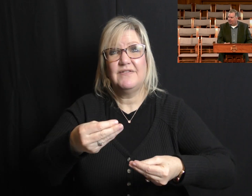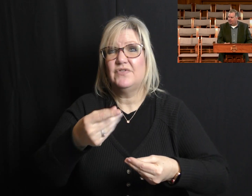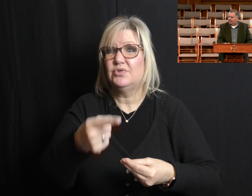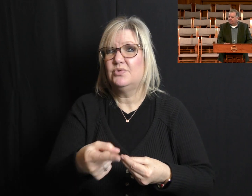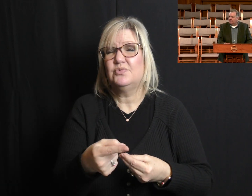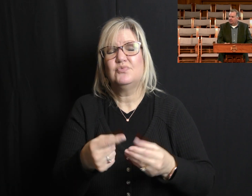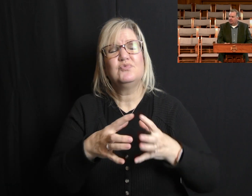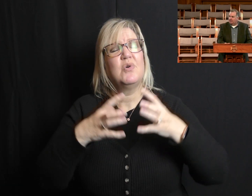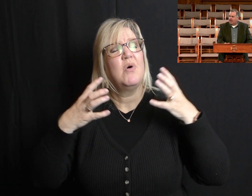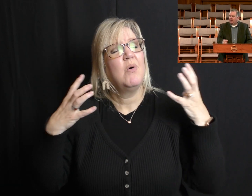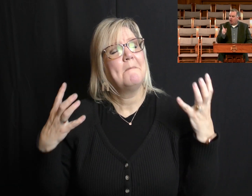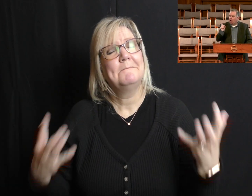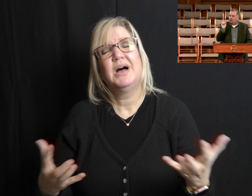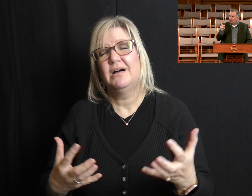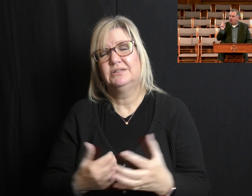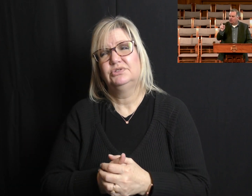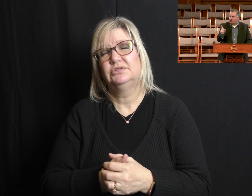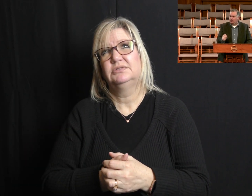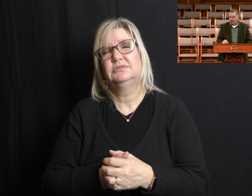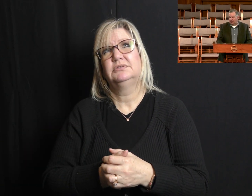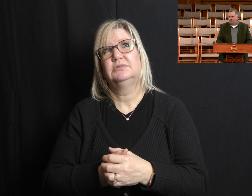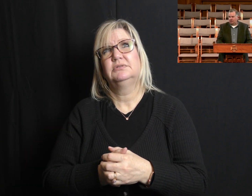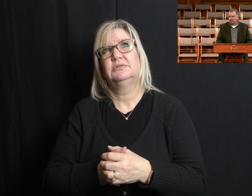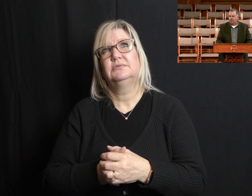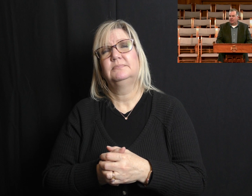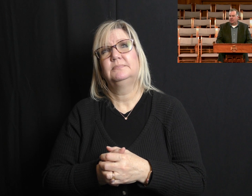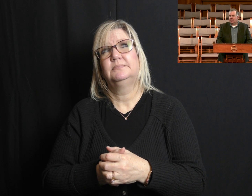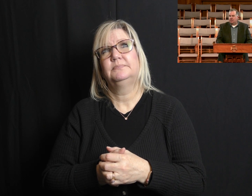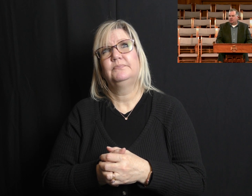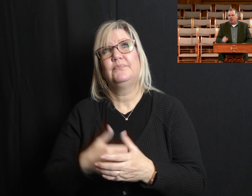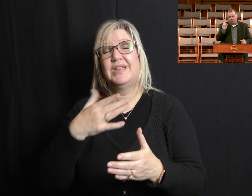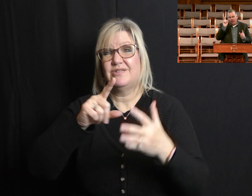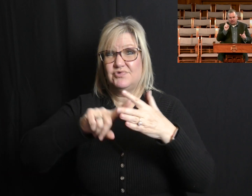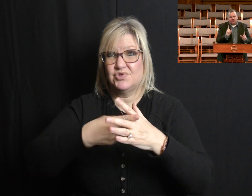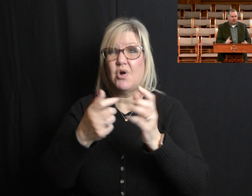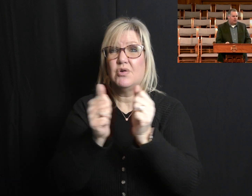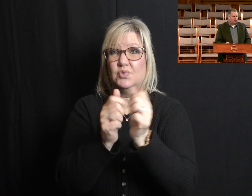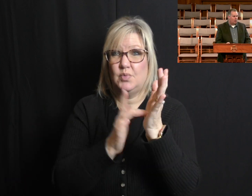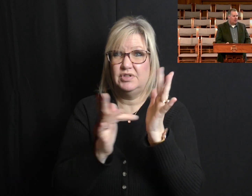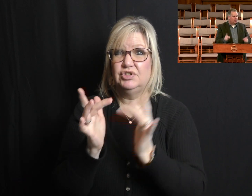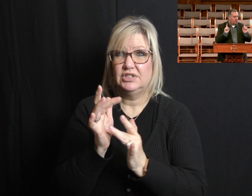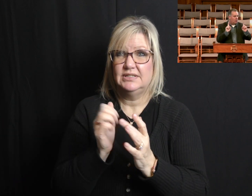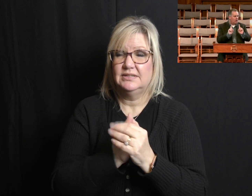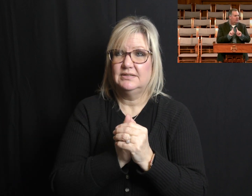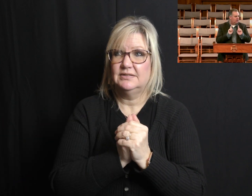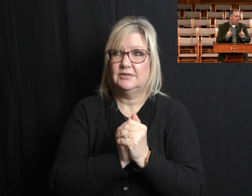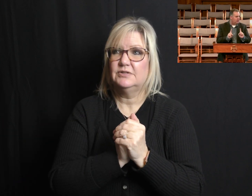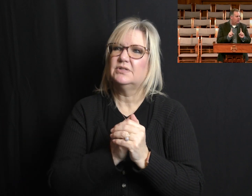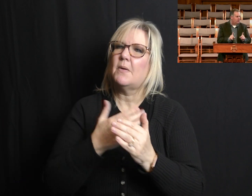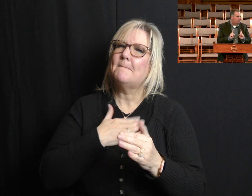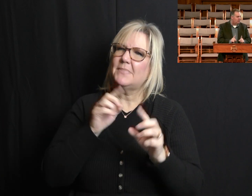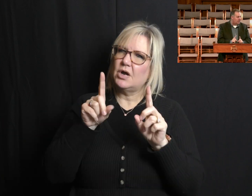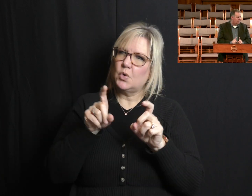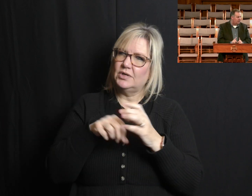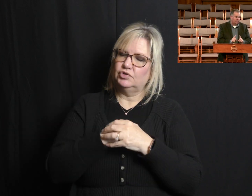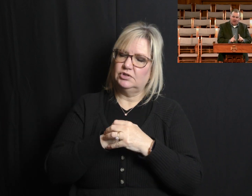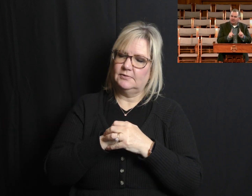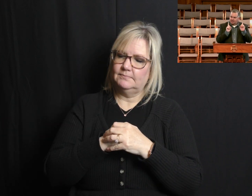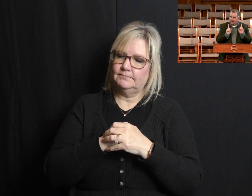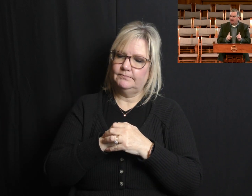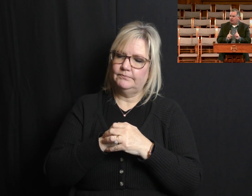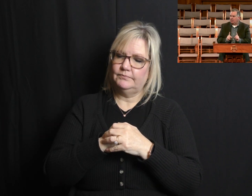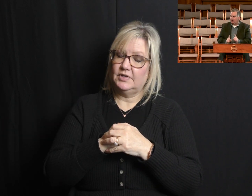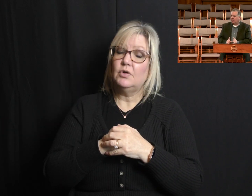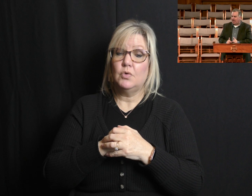life. And it all starts in Jesus. So my question to you this morning is, number one, do you know Jesus? If